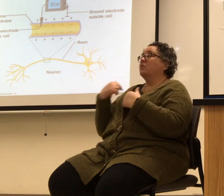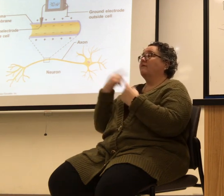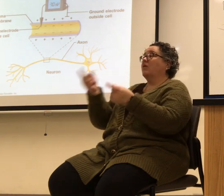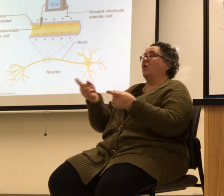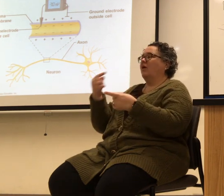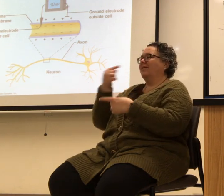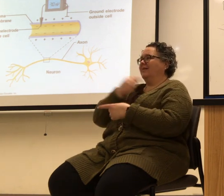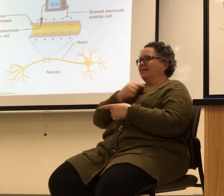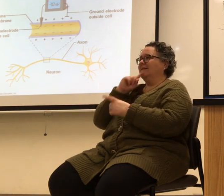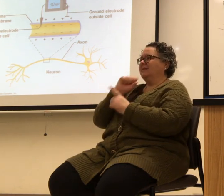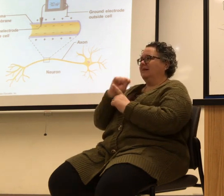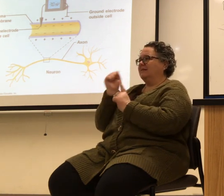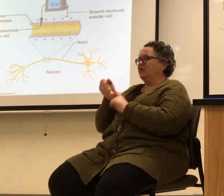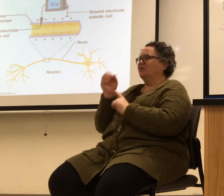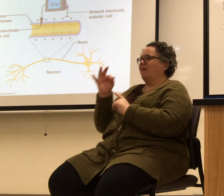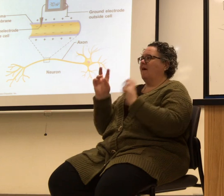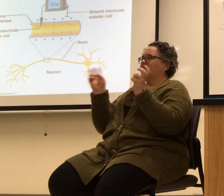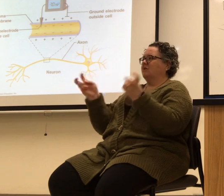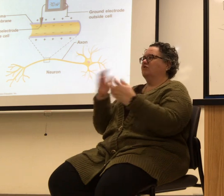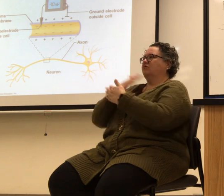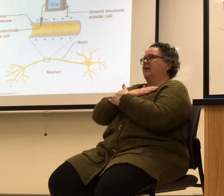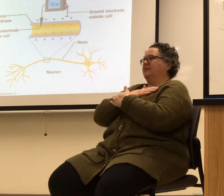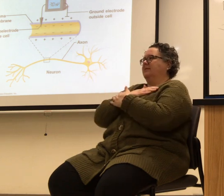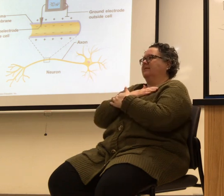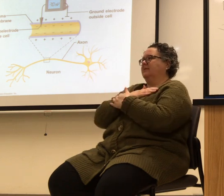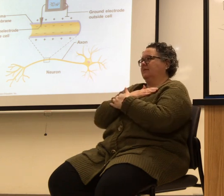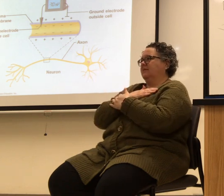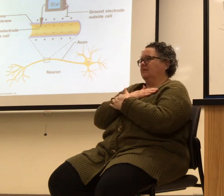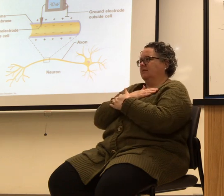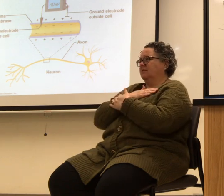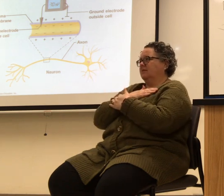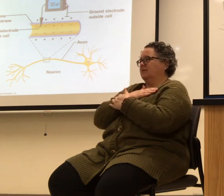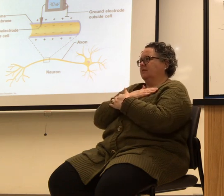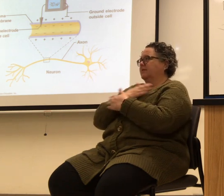the condition of rest.